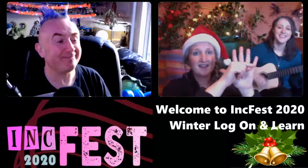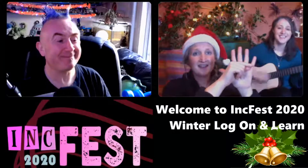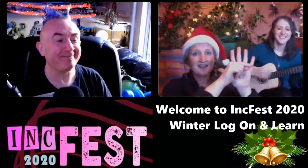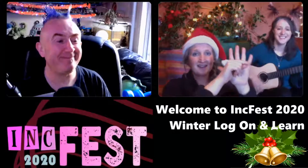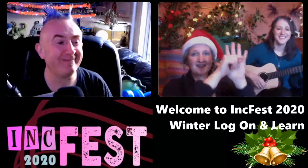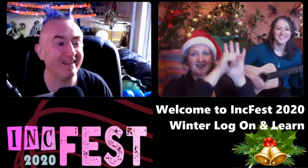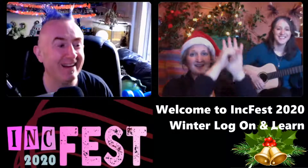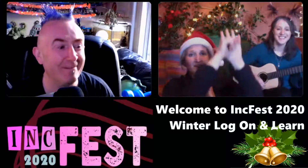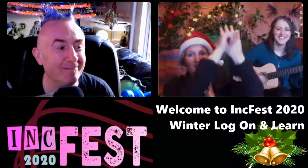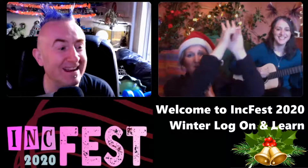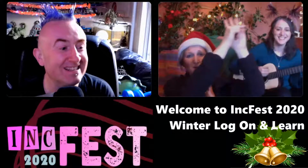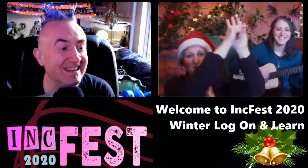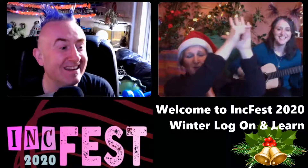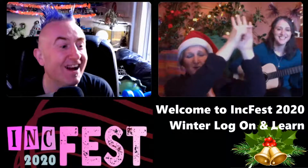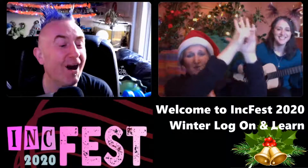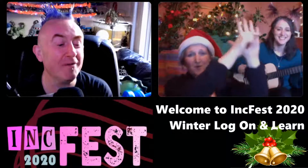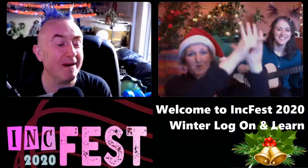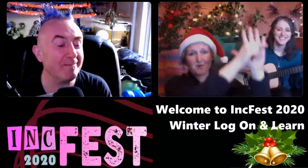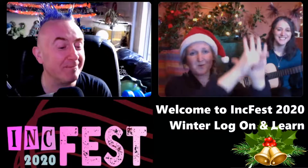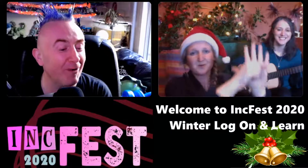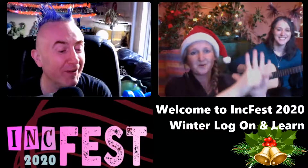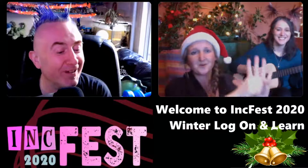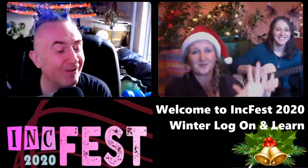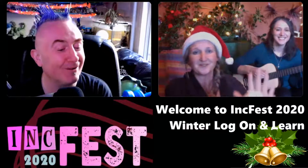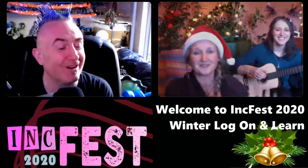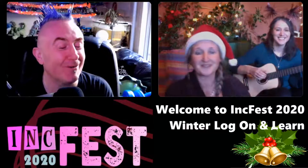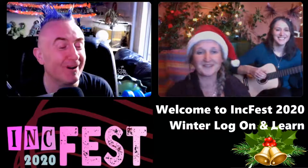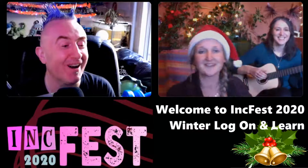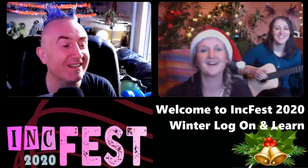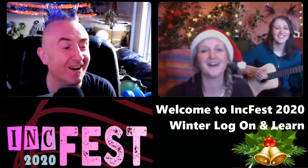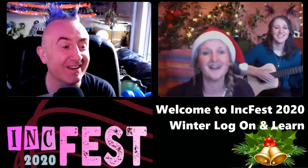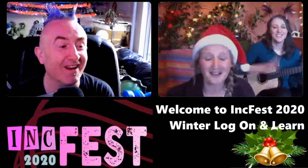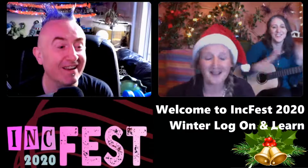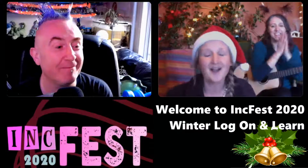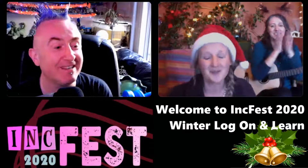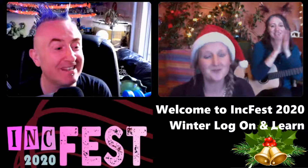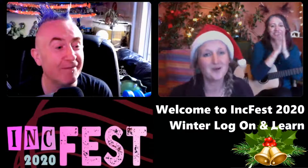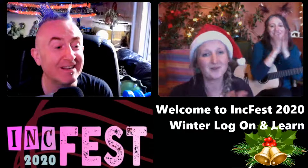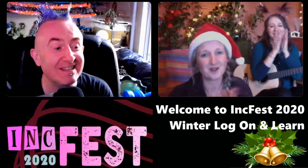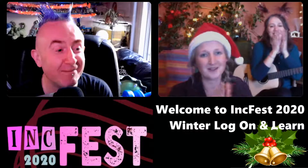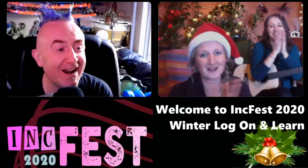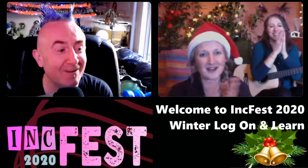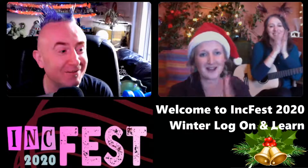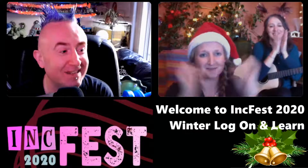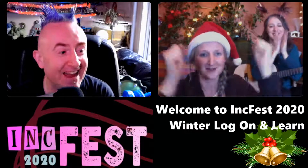tree. Amazing. I remembered more than I thought I would. I give myself a 7 out of 10.